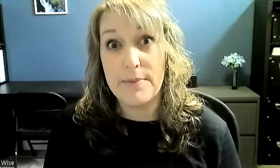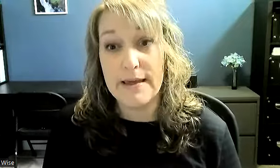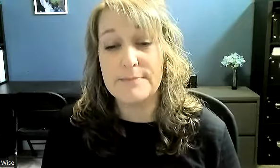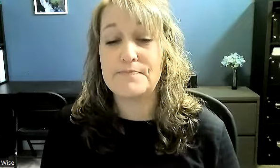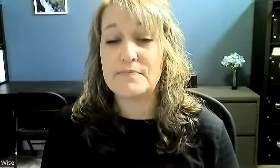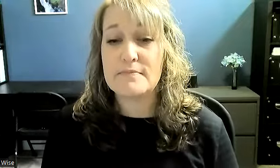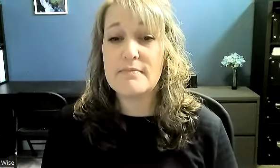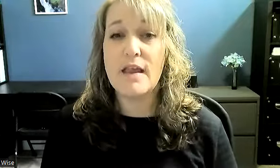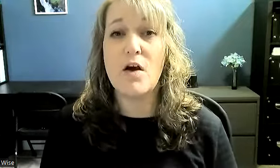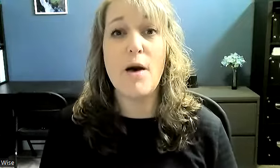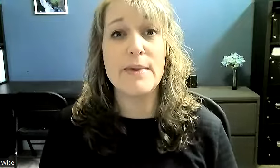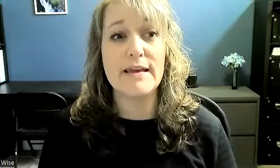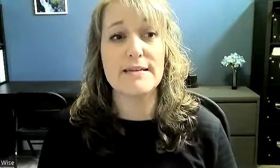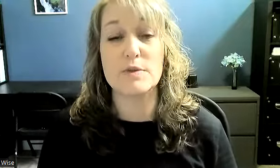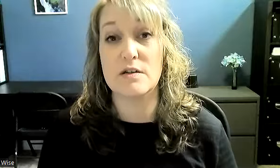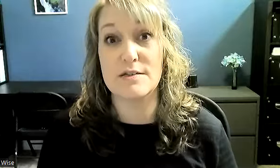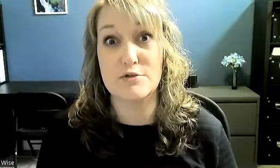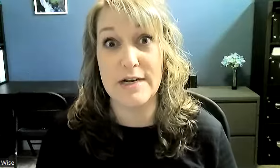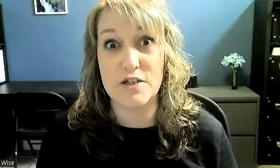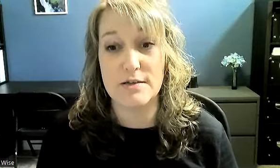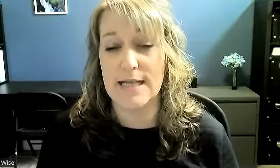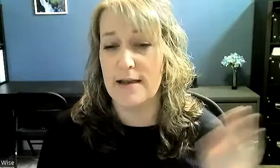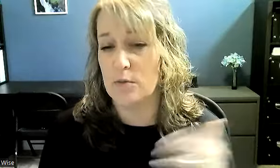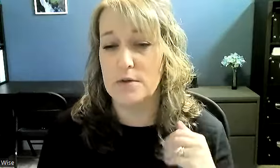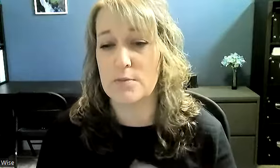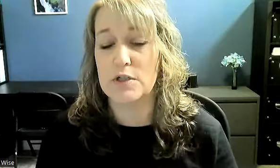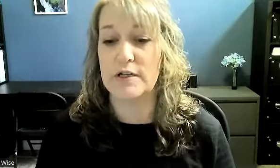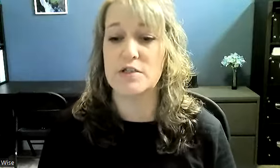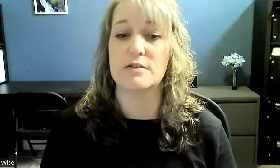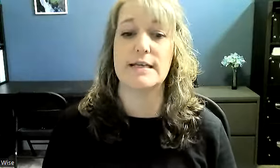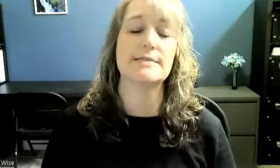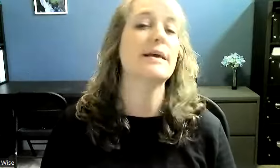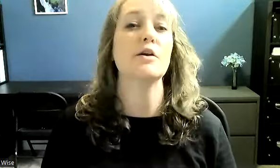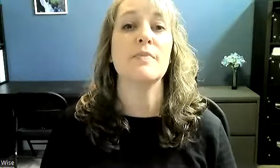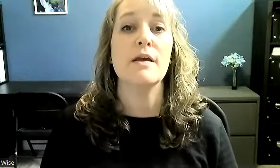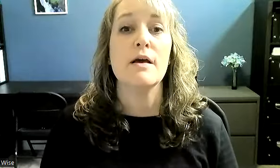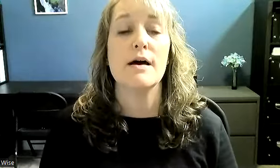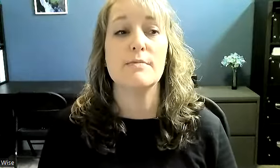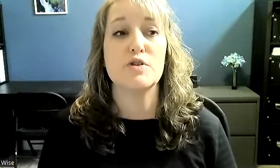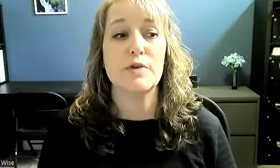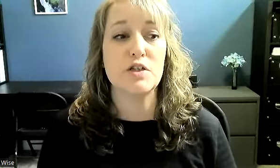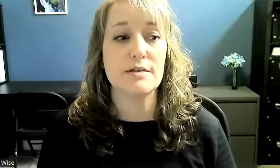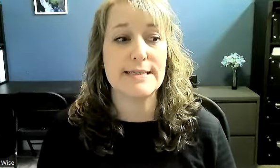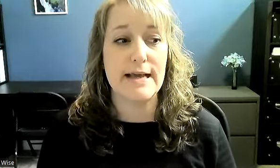Copy. Copy is what's called a directional sign, and we'll learn more directional signs later. Directional